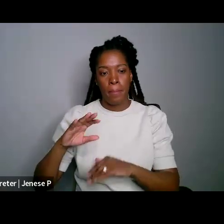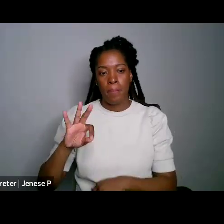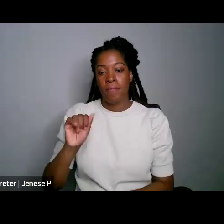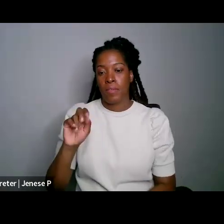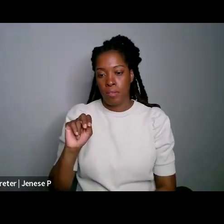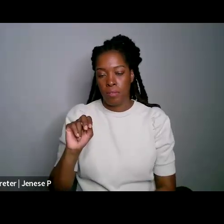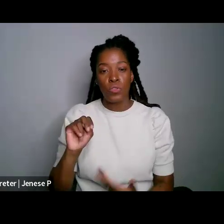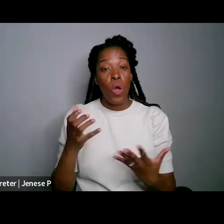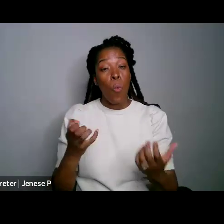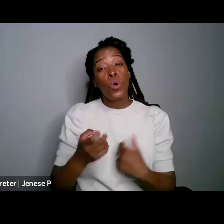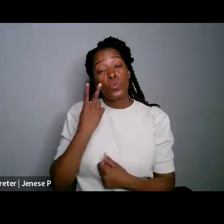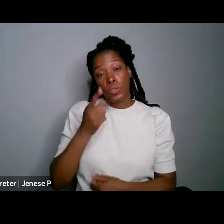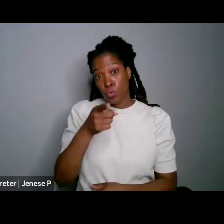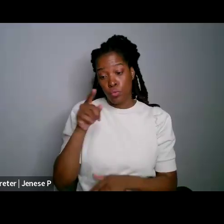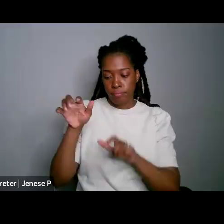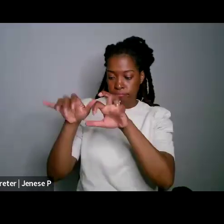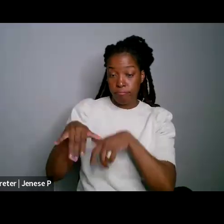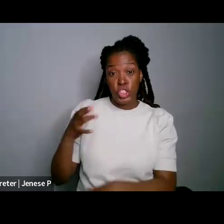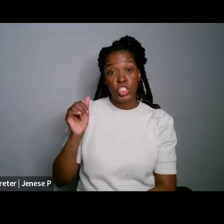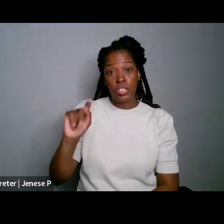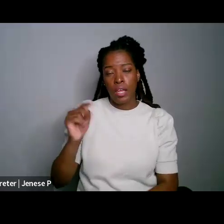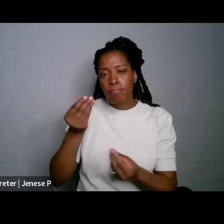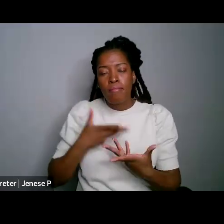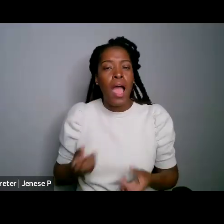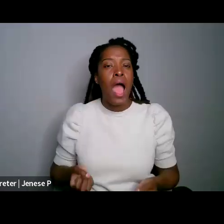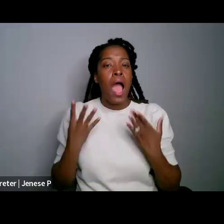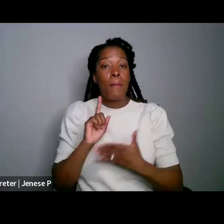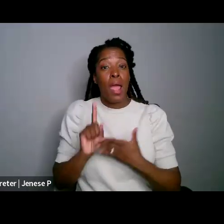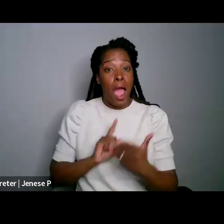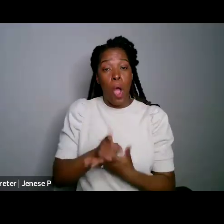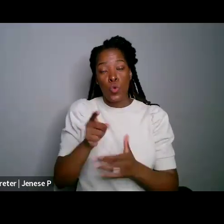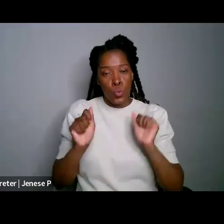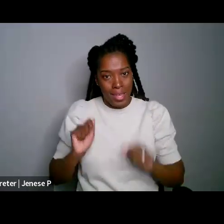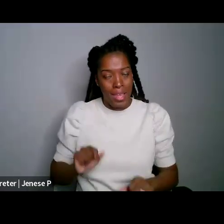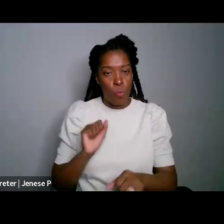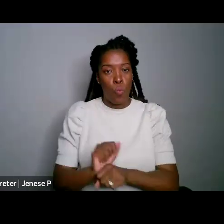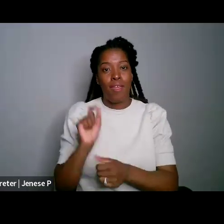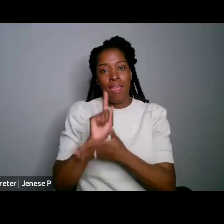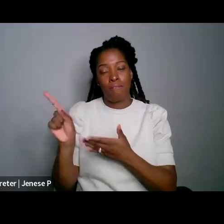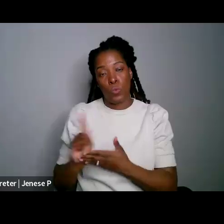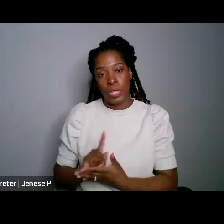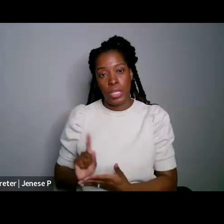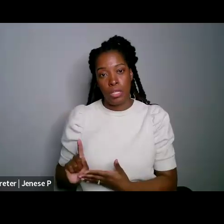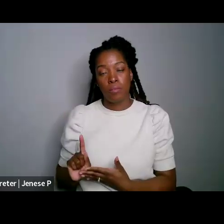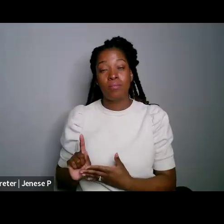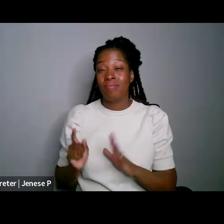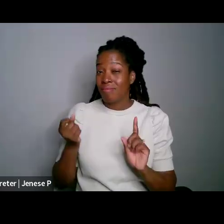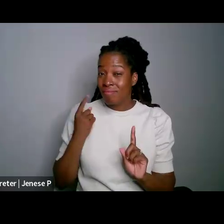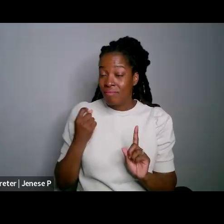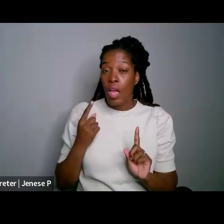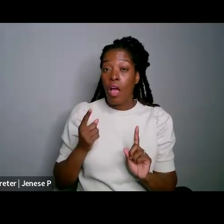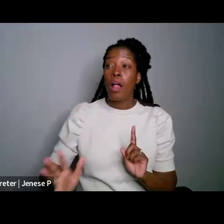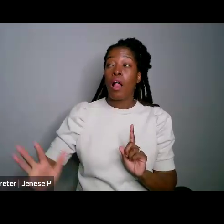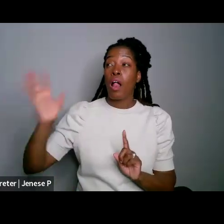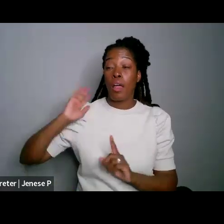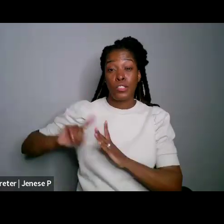you can work each week. All right, let's share, because when I first started out, I felt a lot of shame